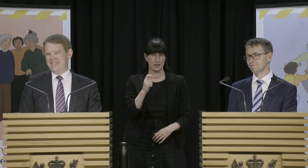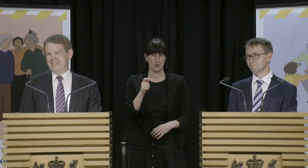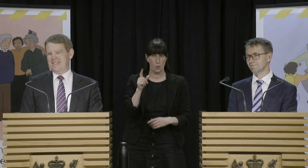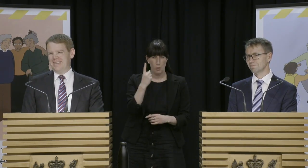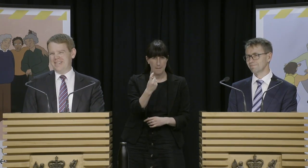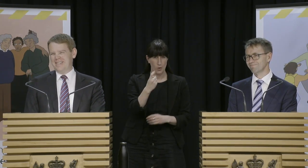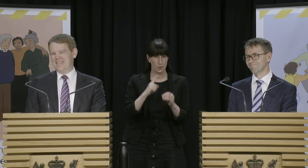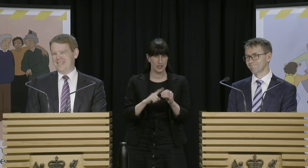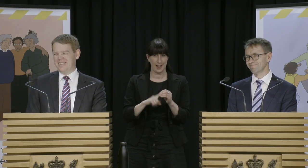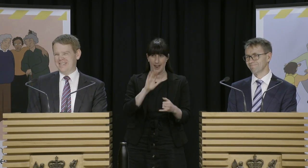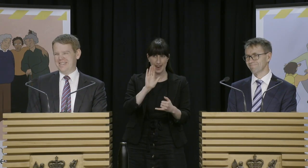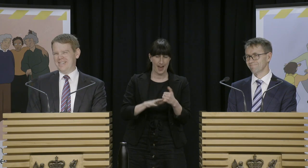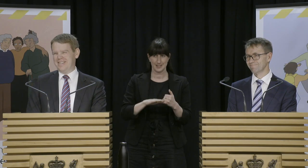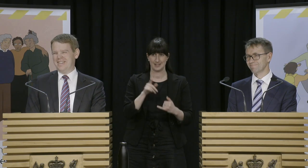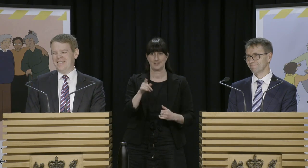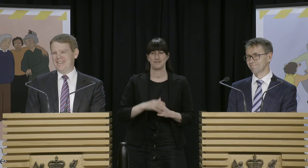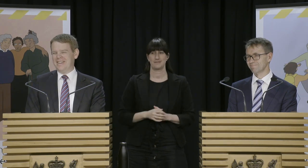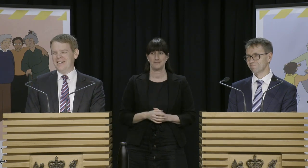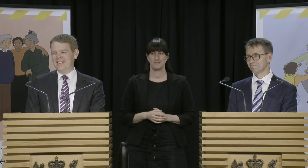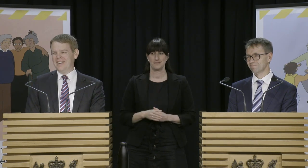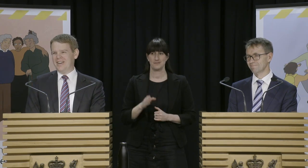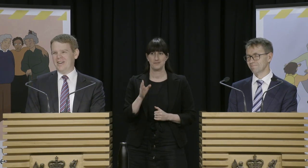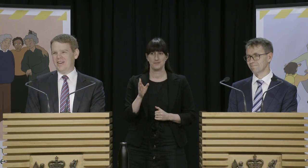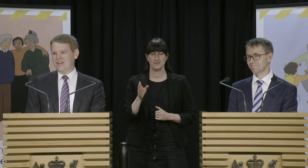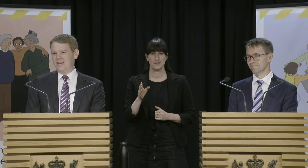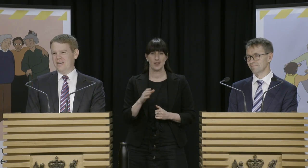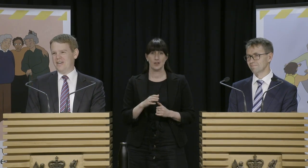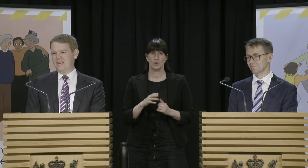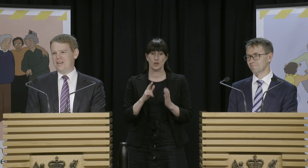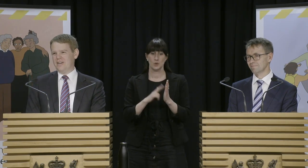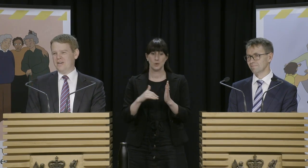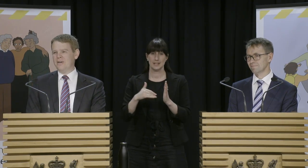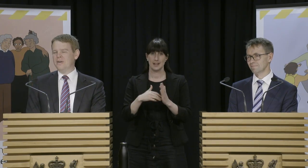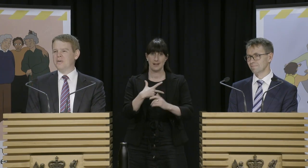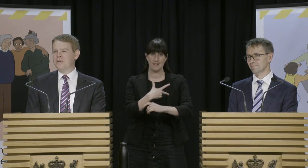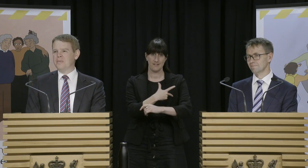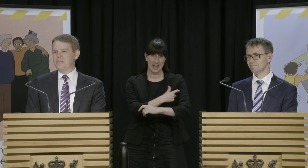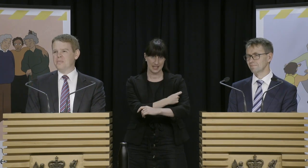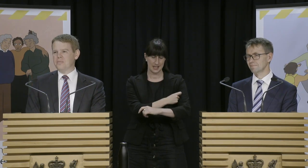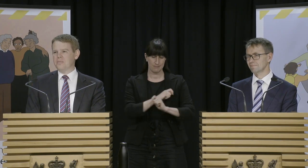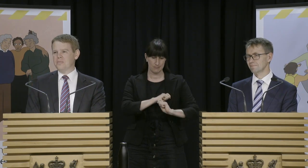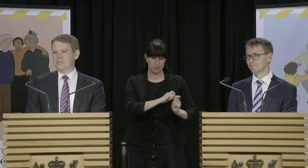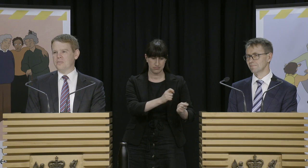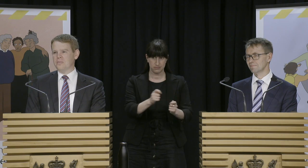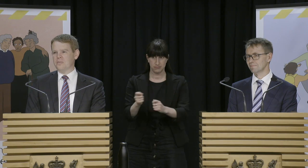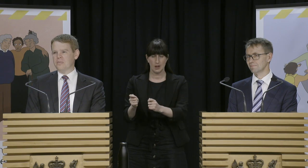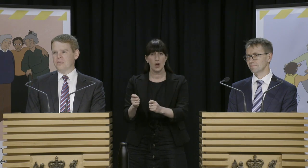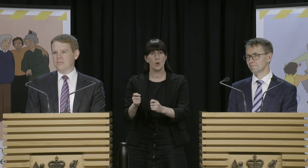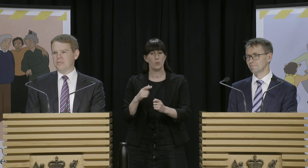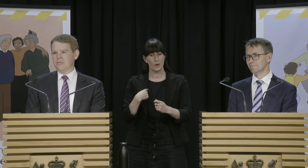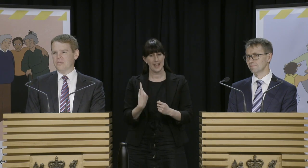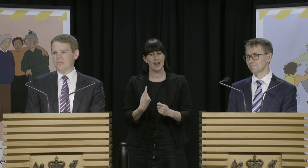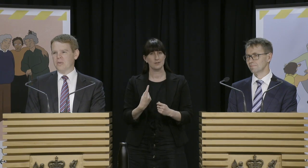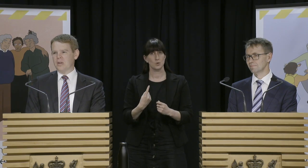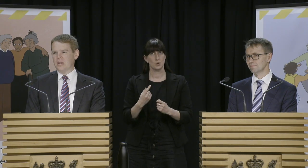I guess with New Zealand's vaccine rollout constrained by international suppliers, I mean, how satisfied are you with